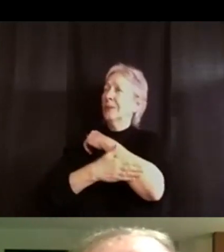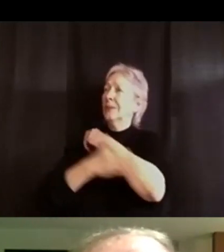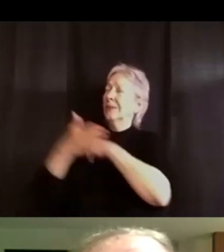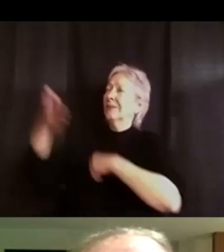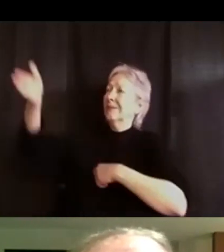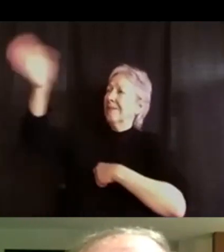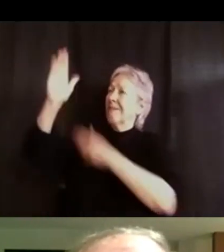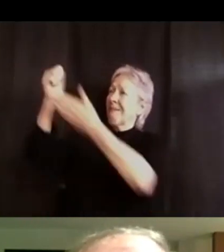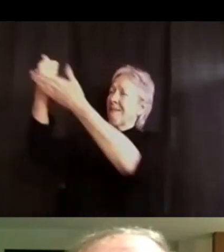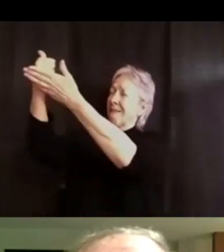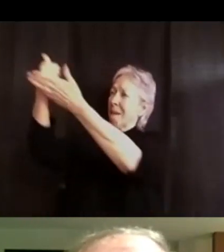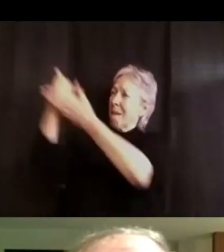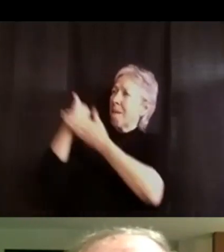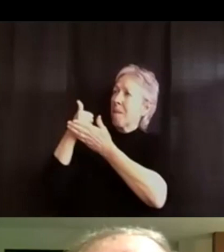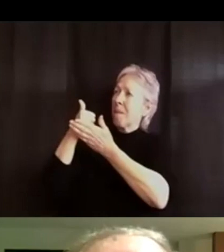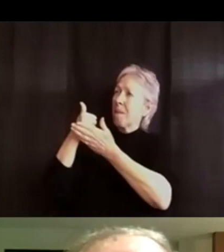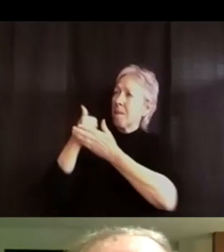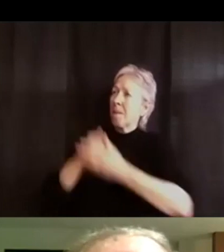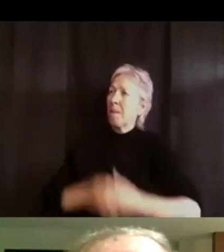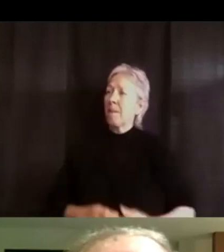hear our prayer.